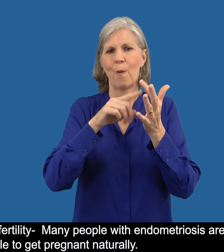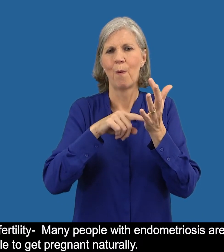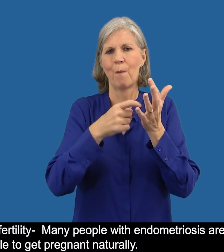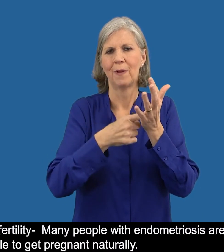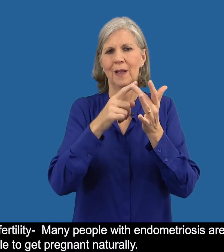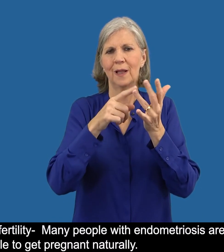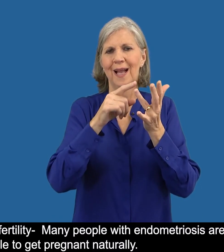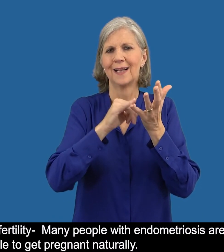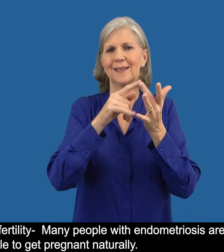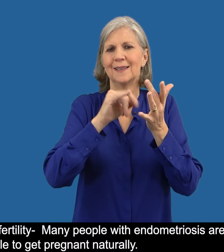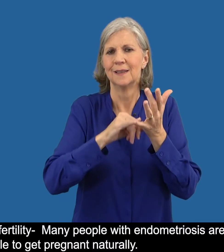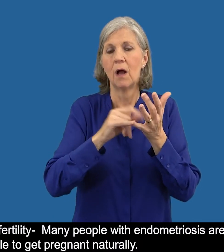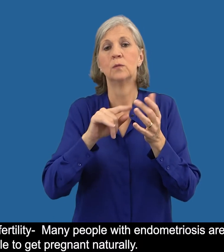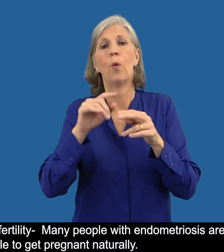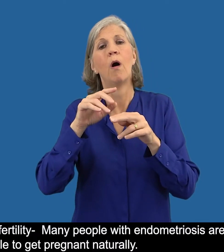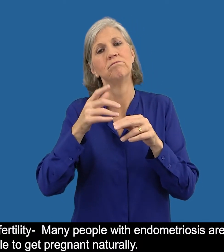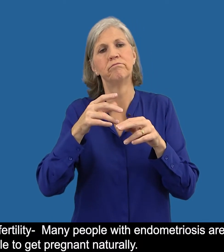Endometriosis and fertility.